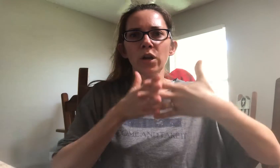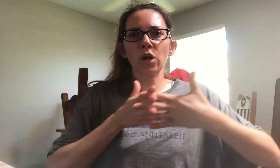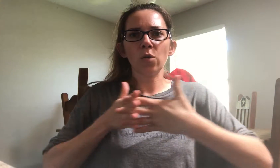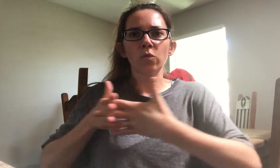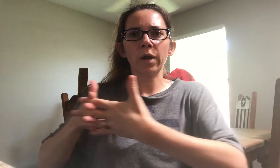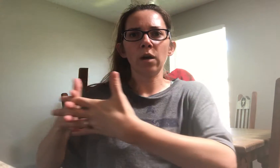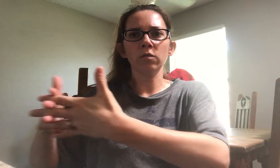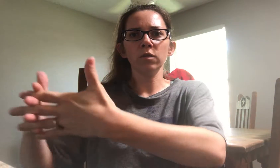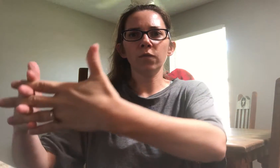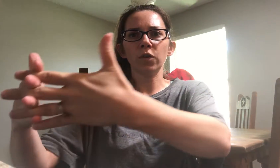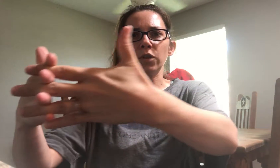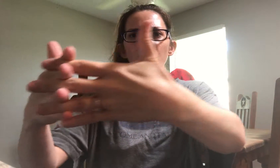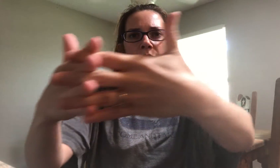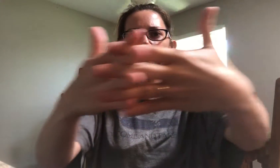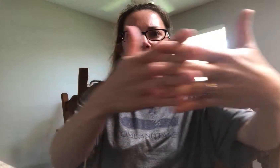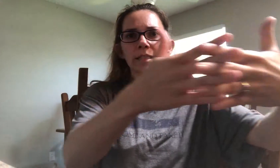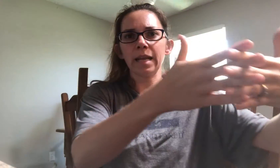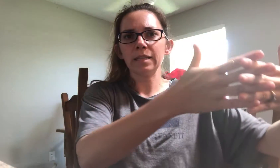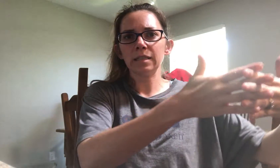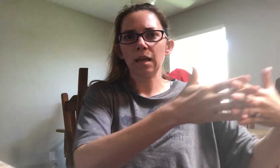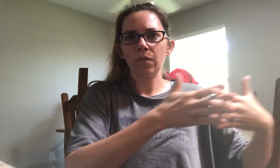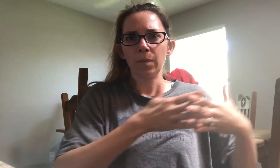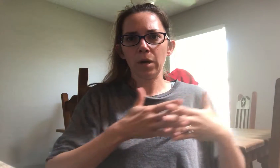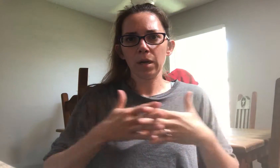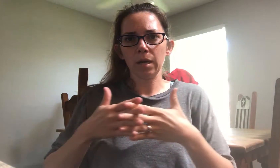and go around for the United States of America.